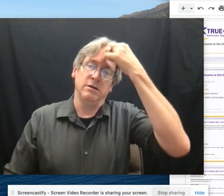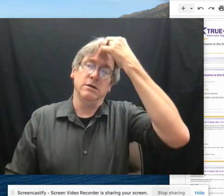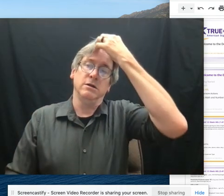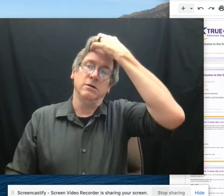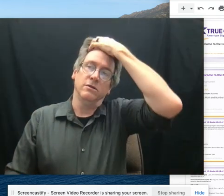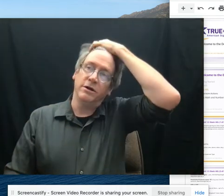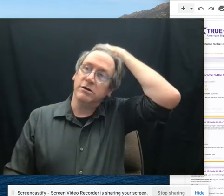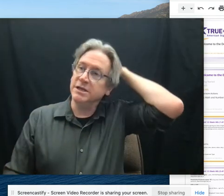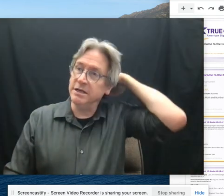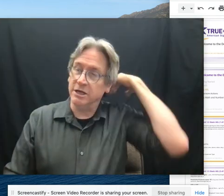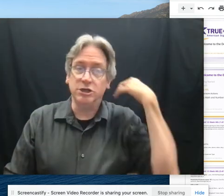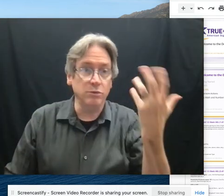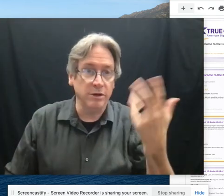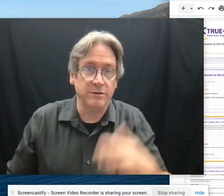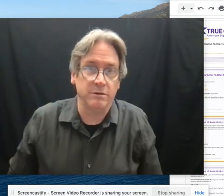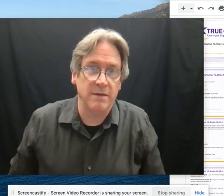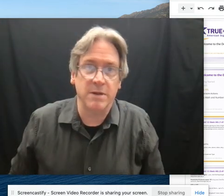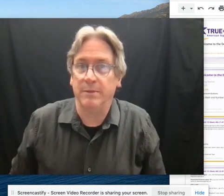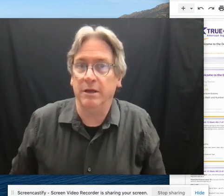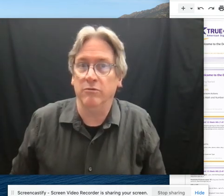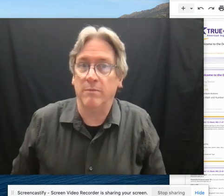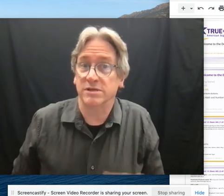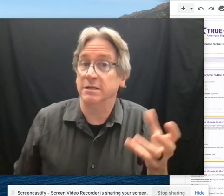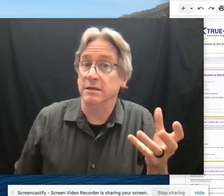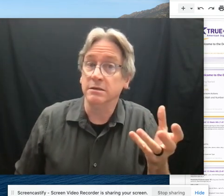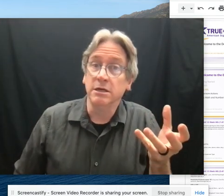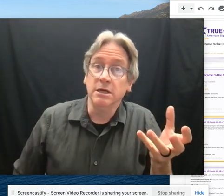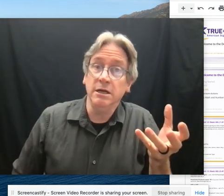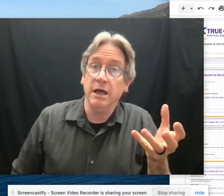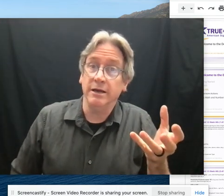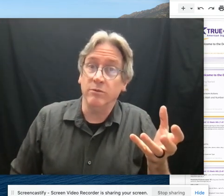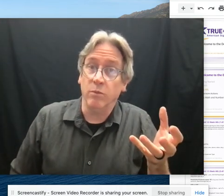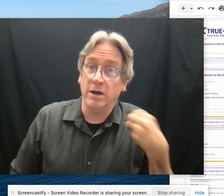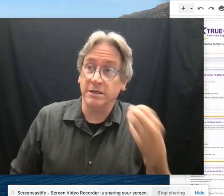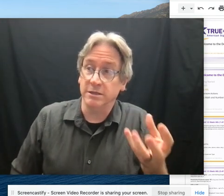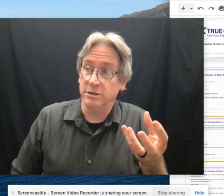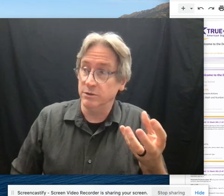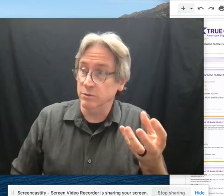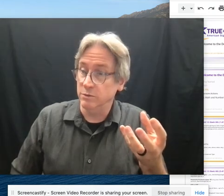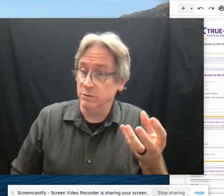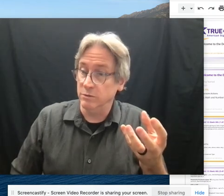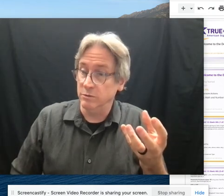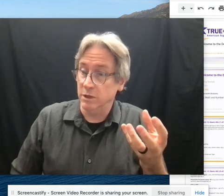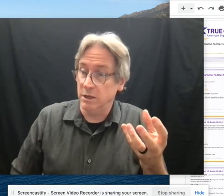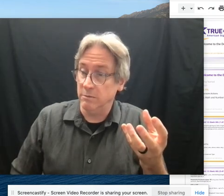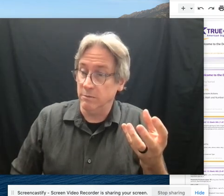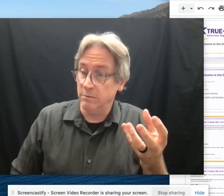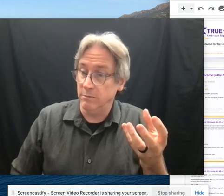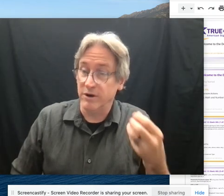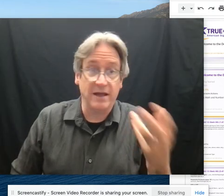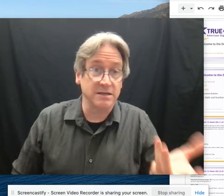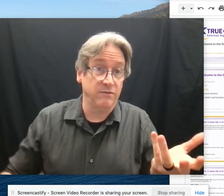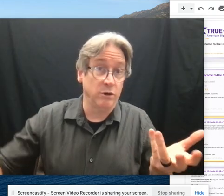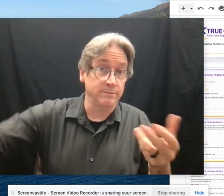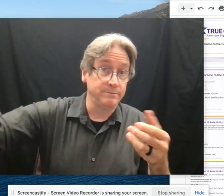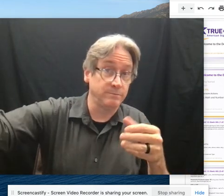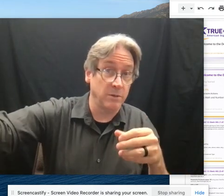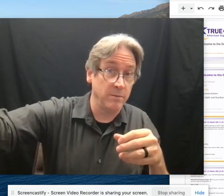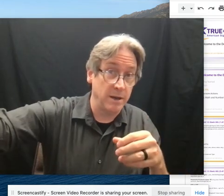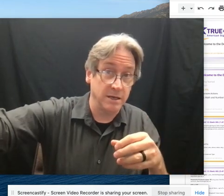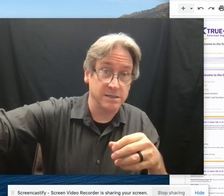And there's an issue with them not being represented and wanting to bring that to the